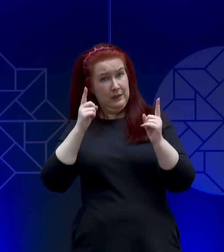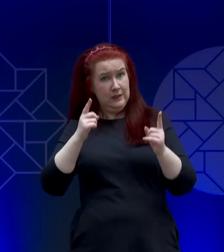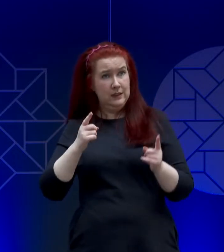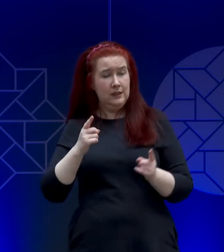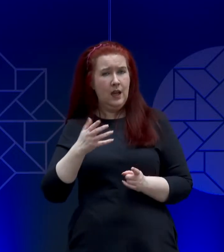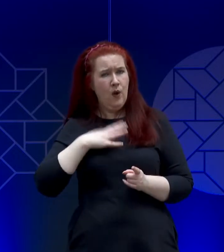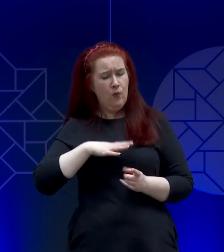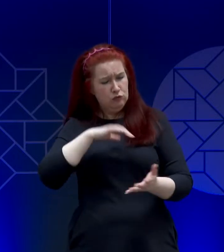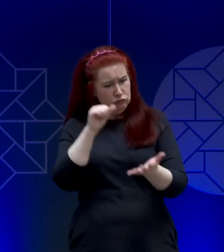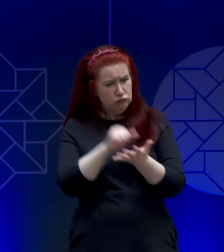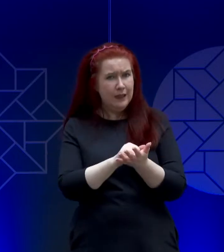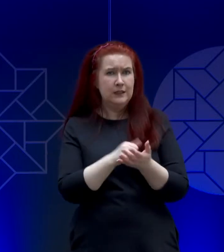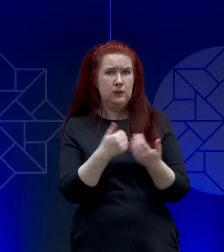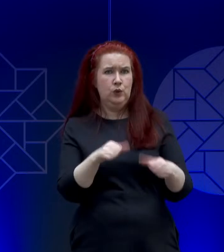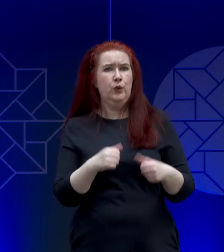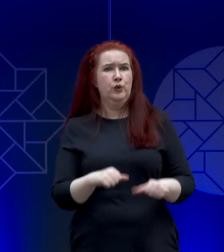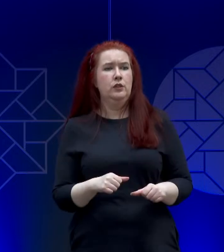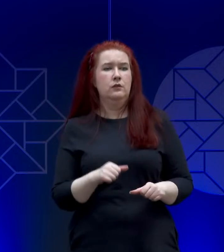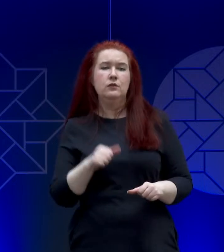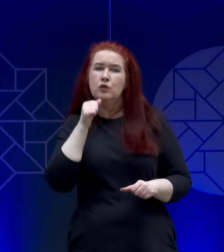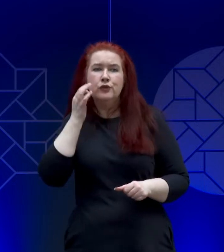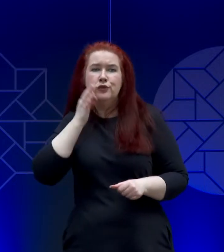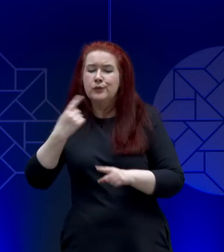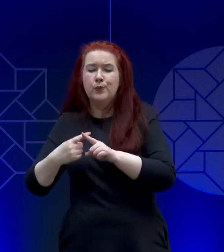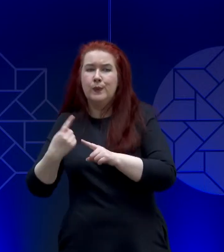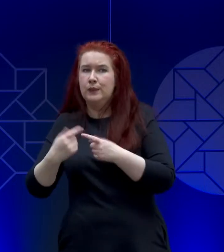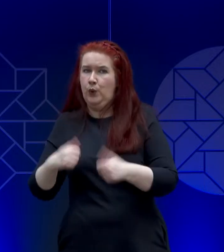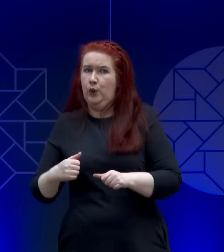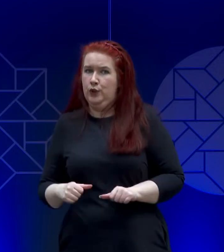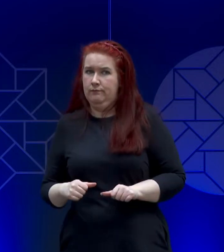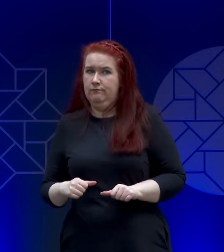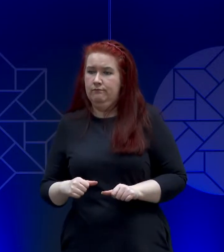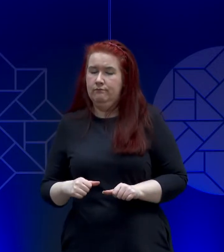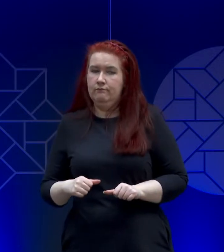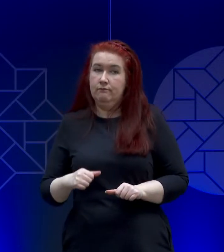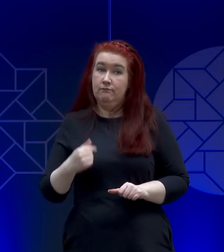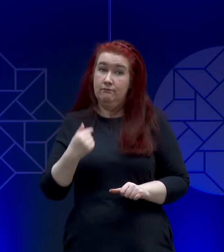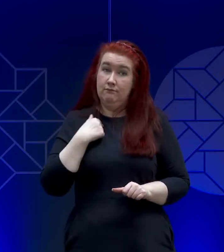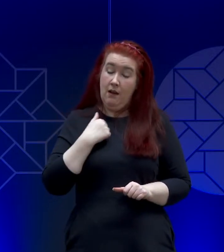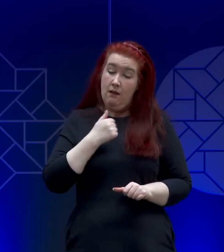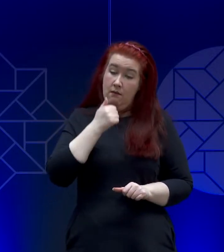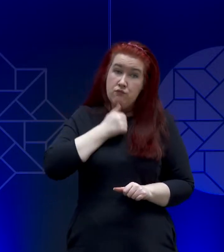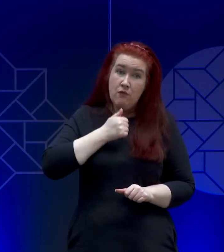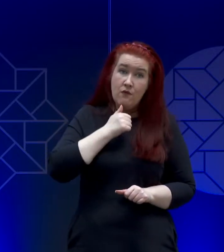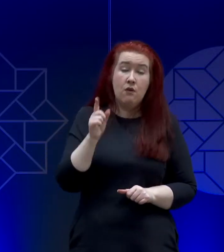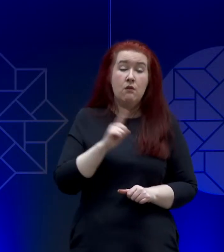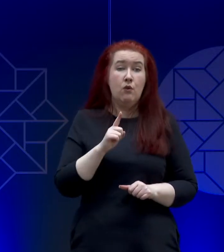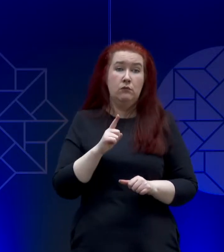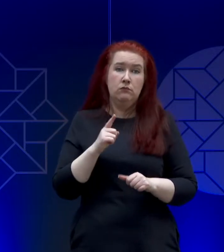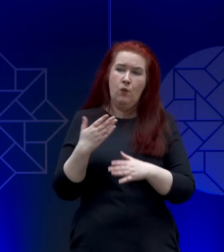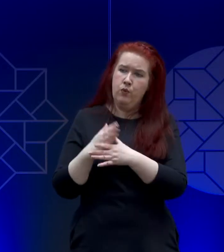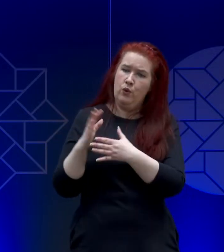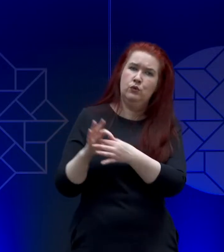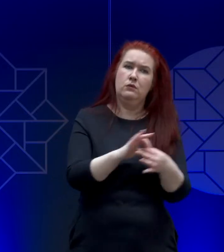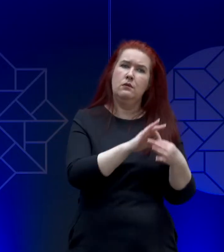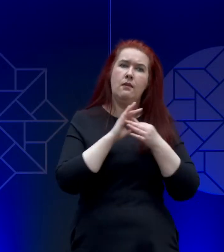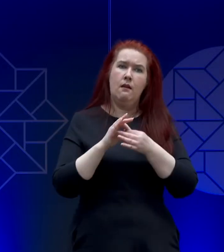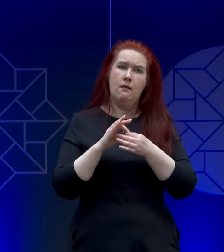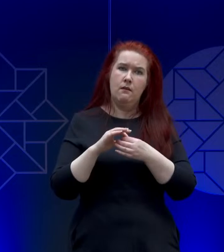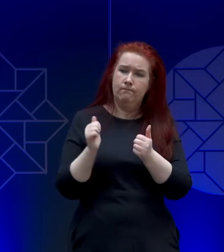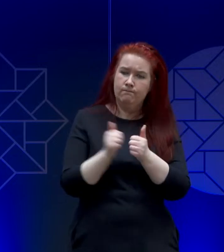right solutions, not merely the quick ones. I favour consensus building and collaboration